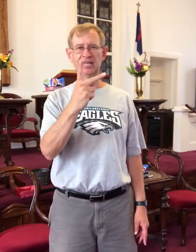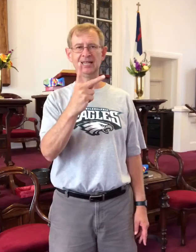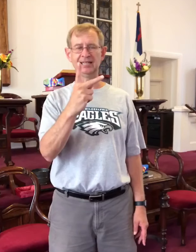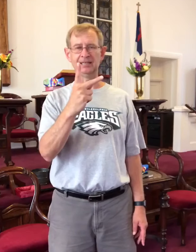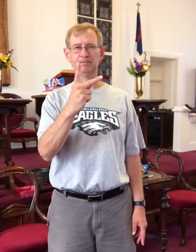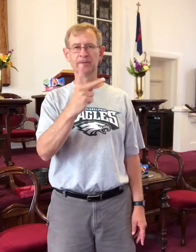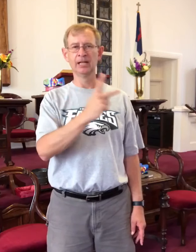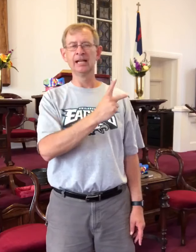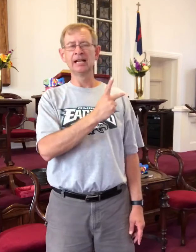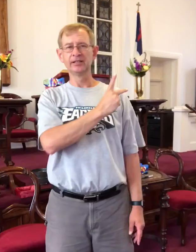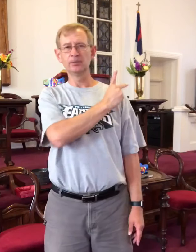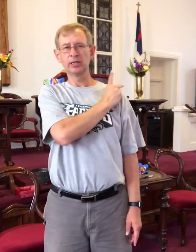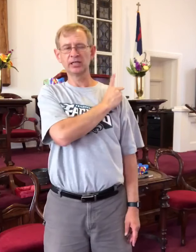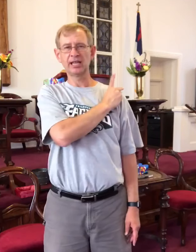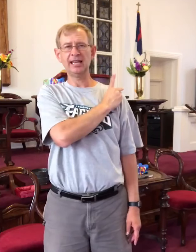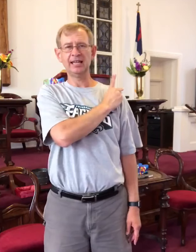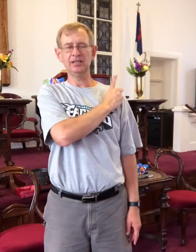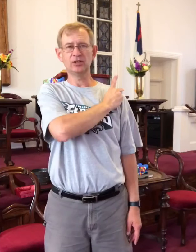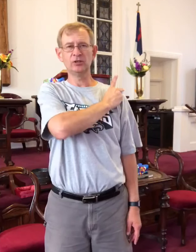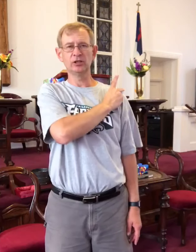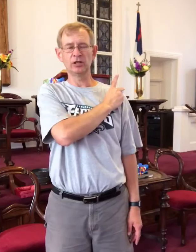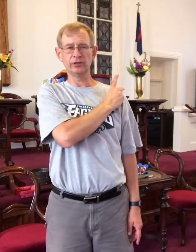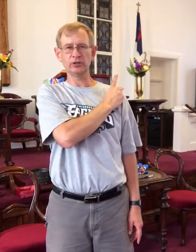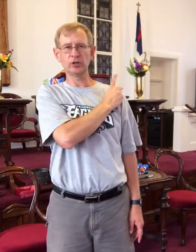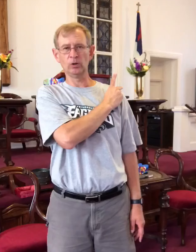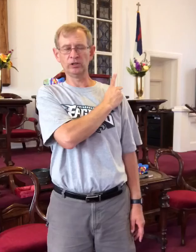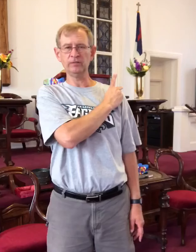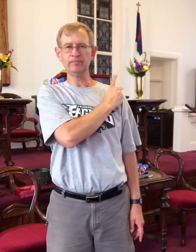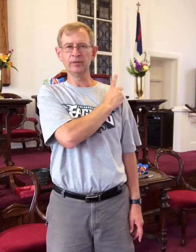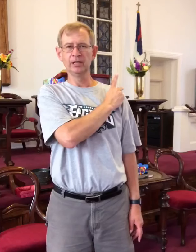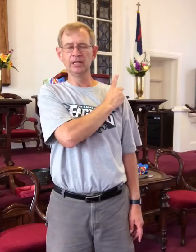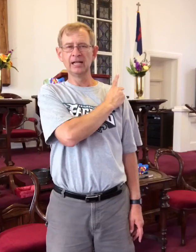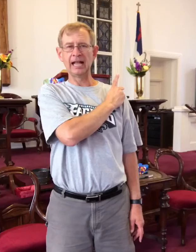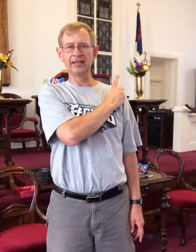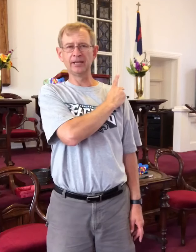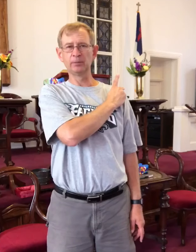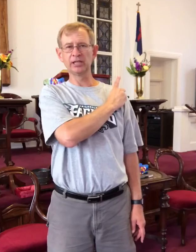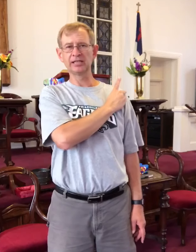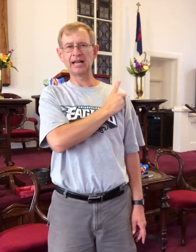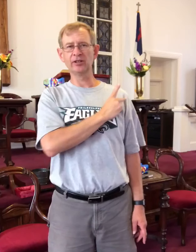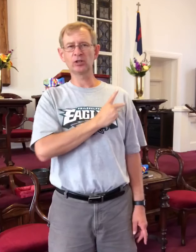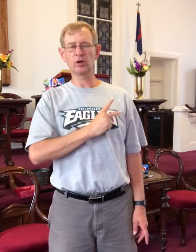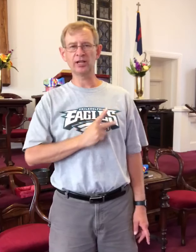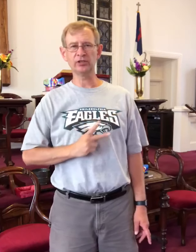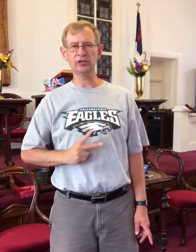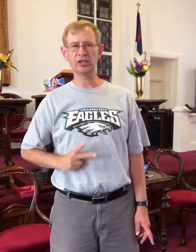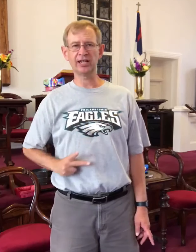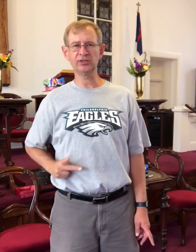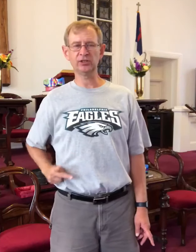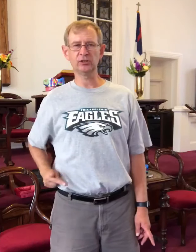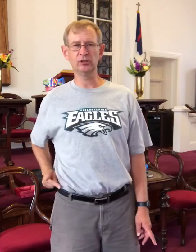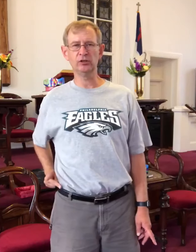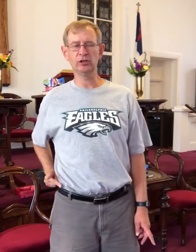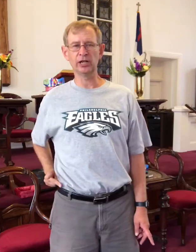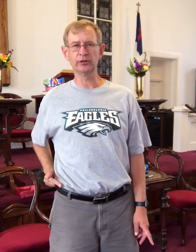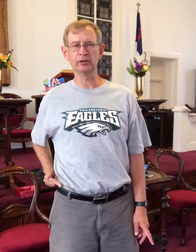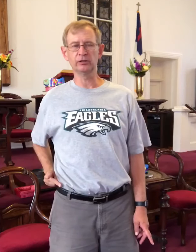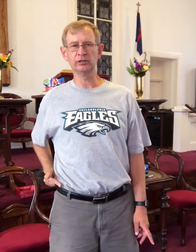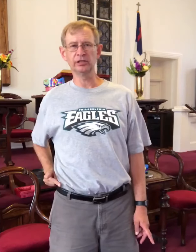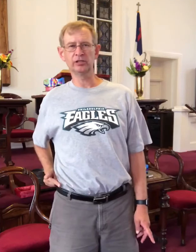K. You bring the K to your other shoulder, and then bring it down across your chest to the